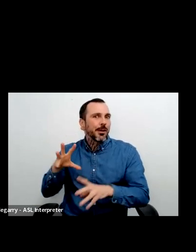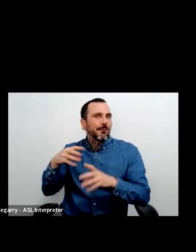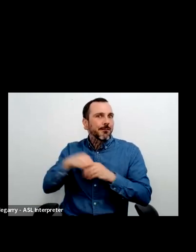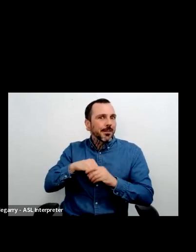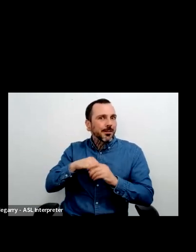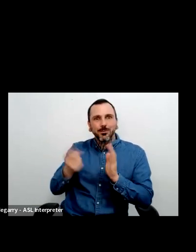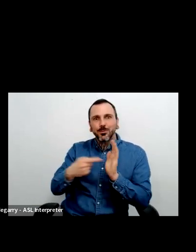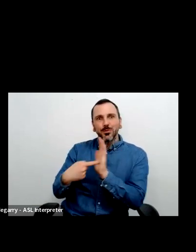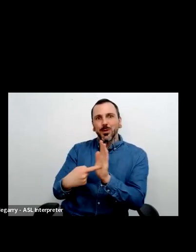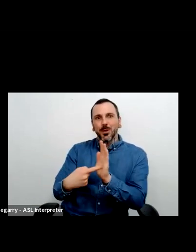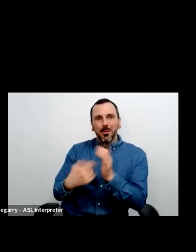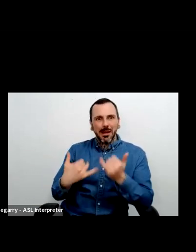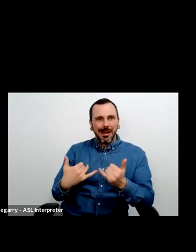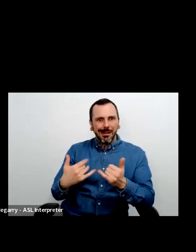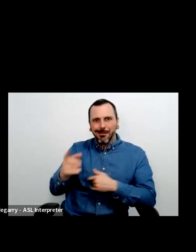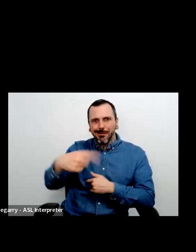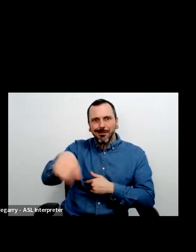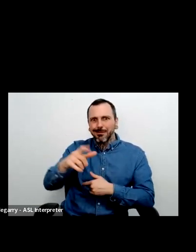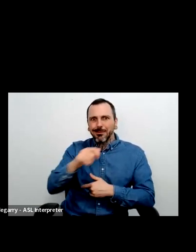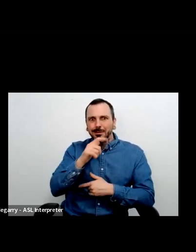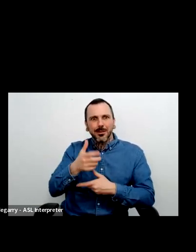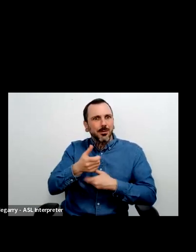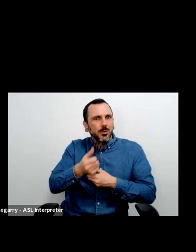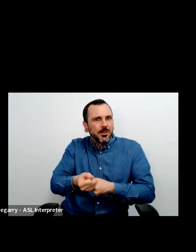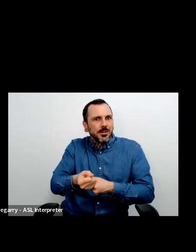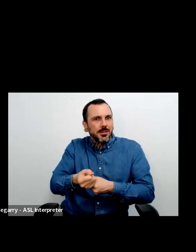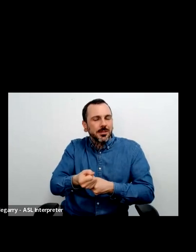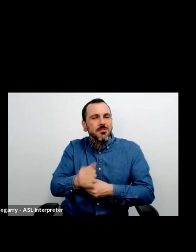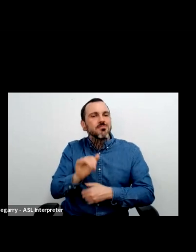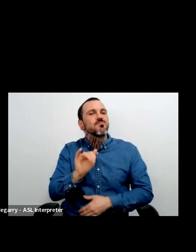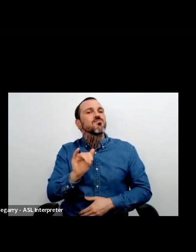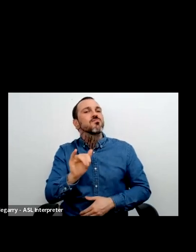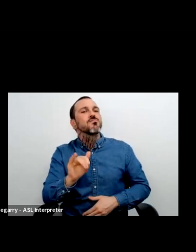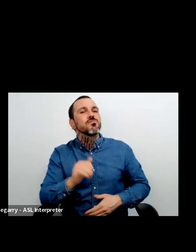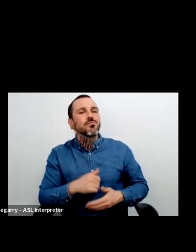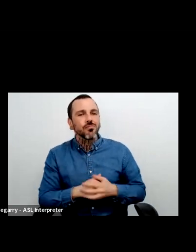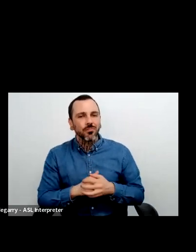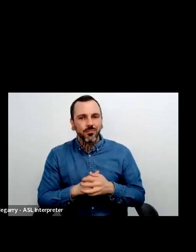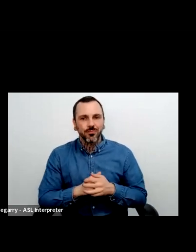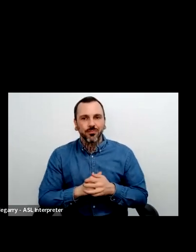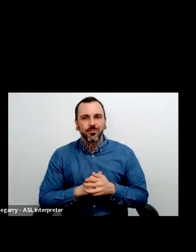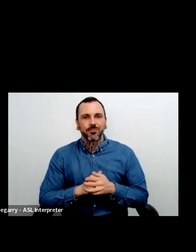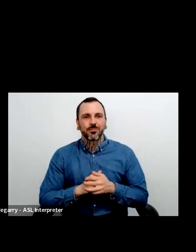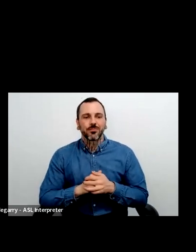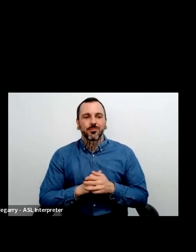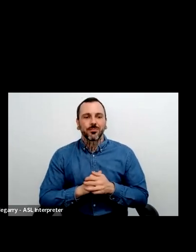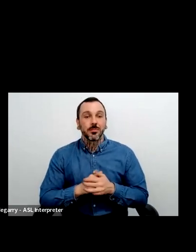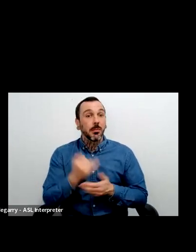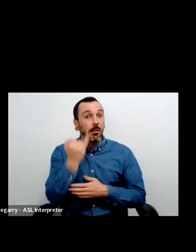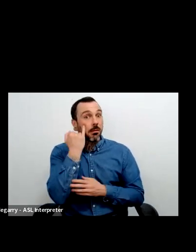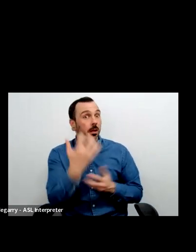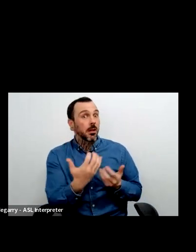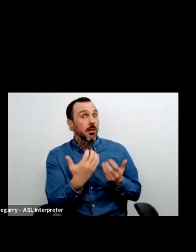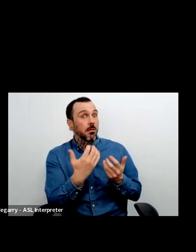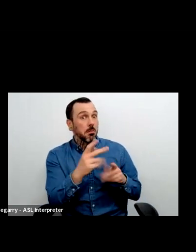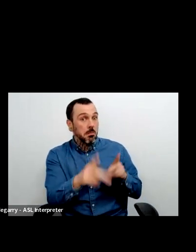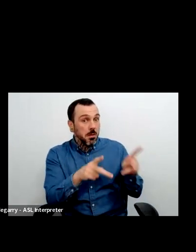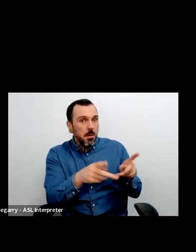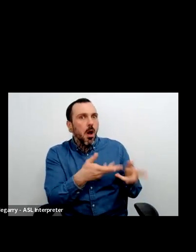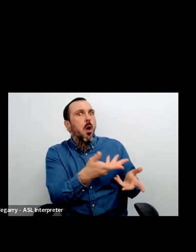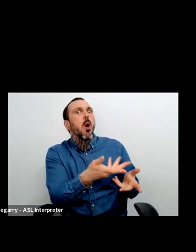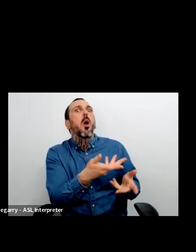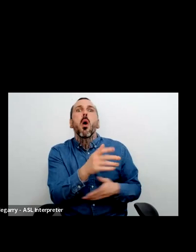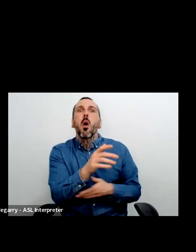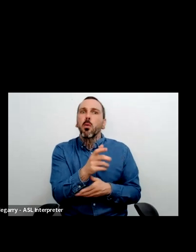newspapers take notice and say, oh yeah, well, actually we do need some people working that beat, because that beat is relevant and that beat matters to